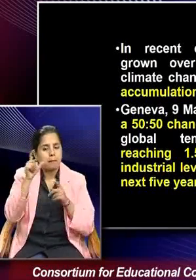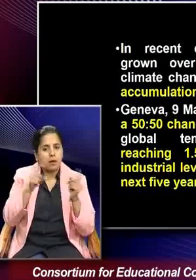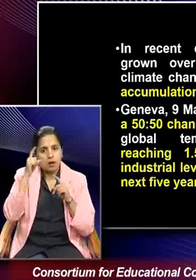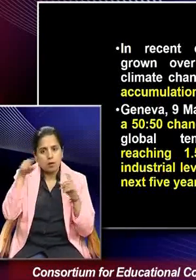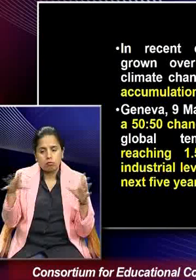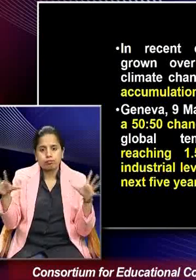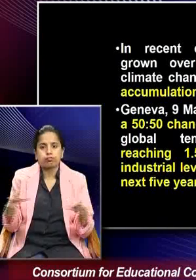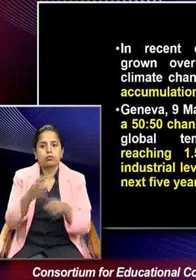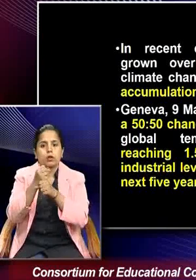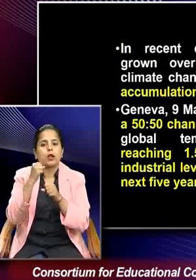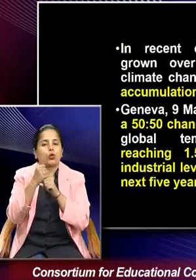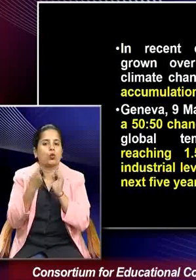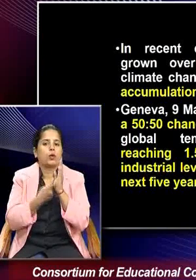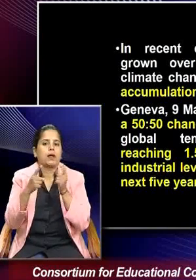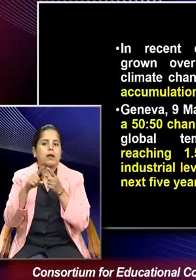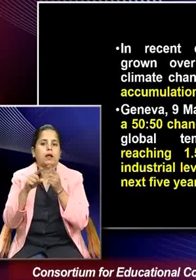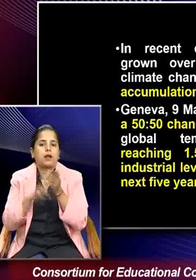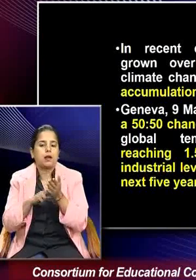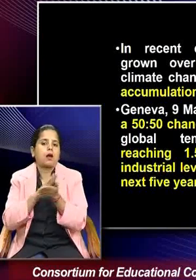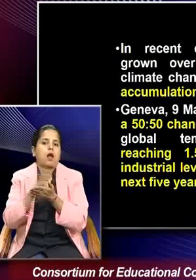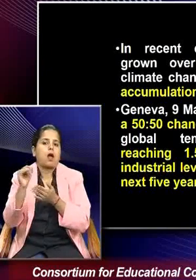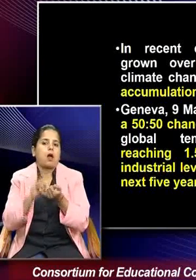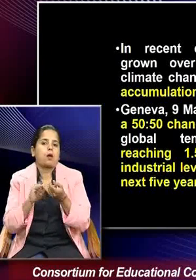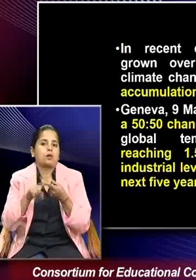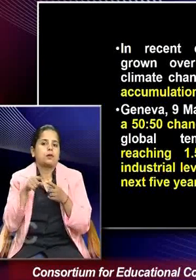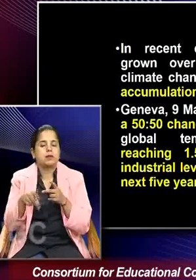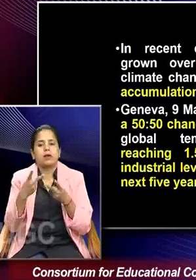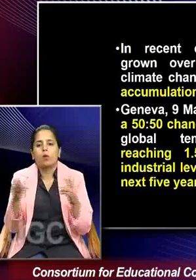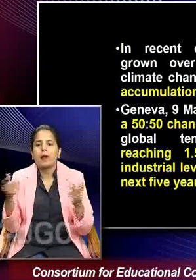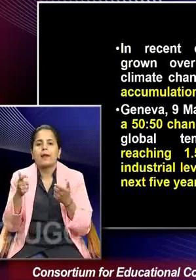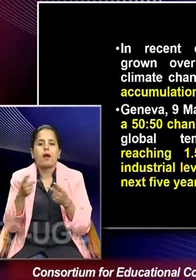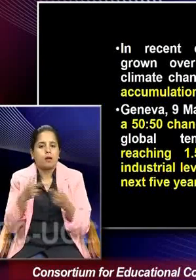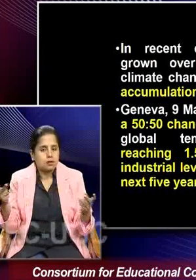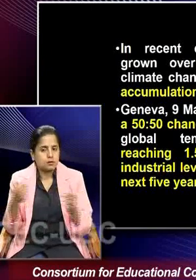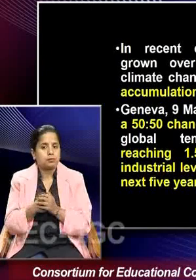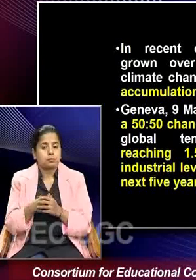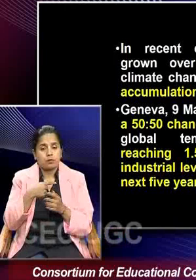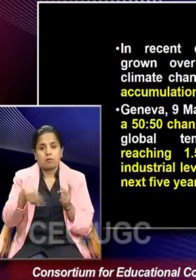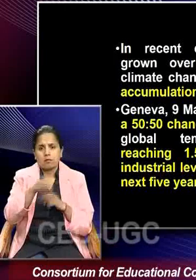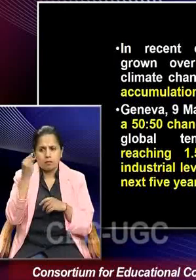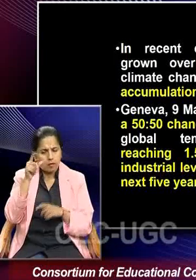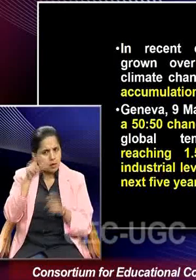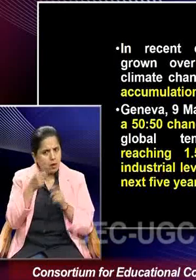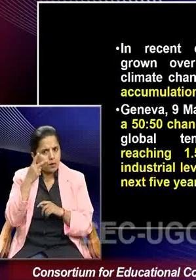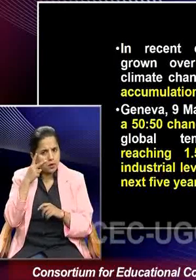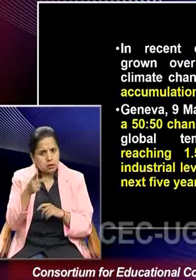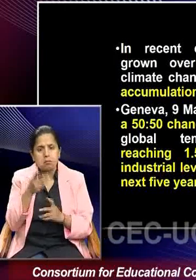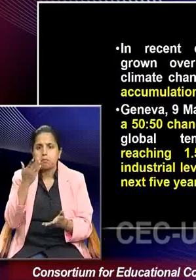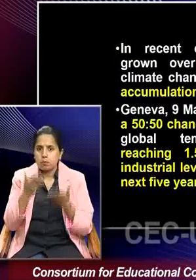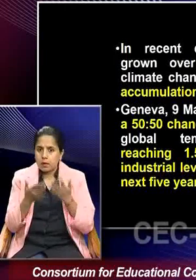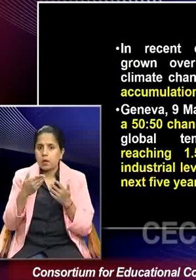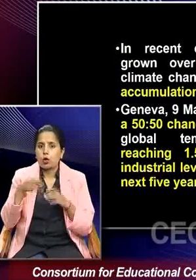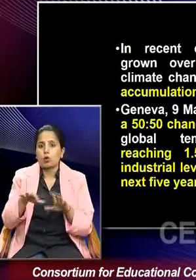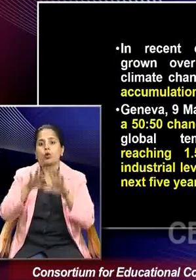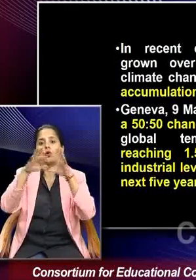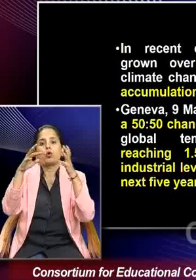of greenhouse gases. Now, it has been predicted that there is going to be a global